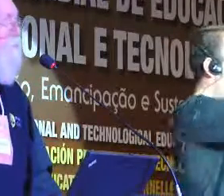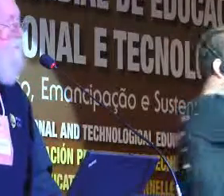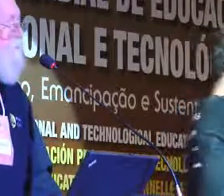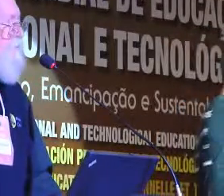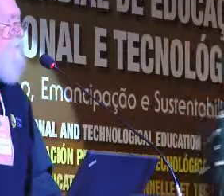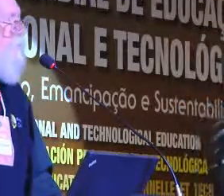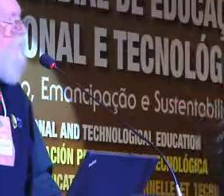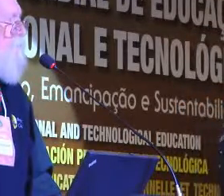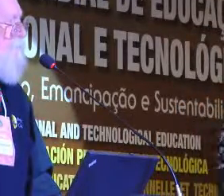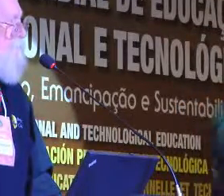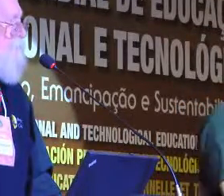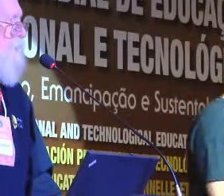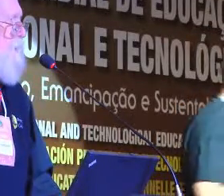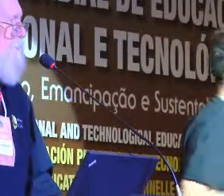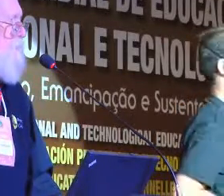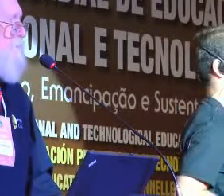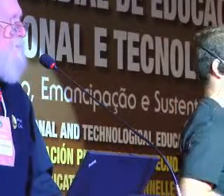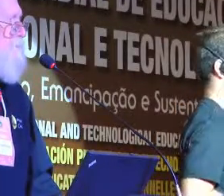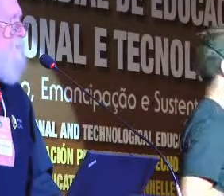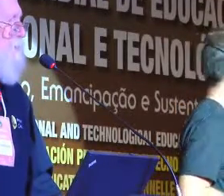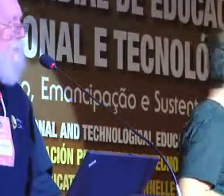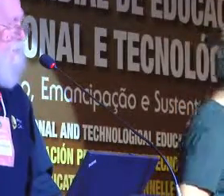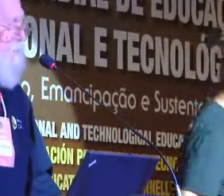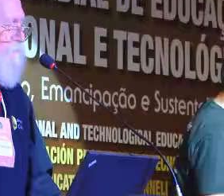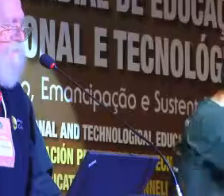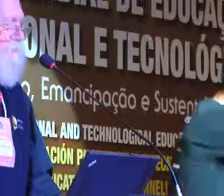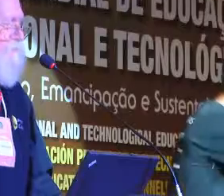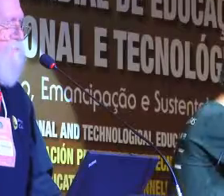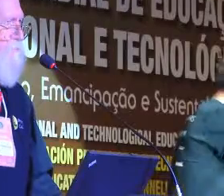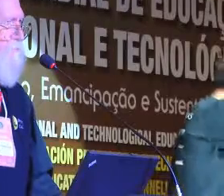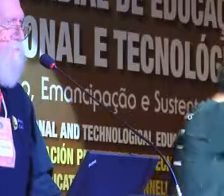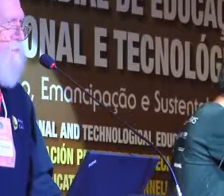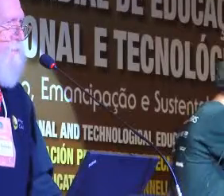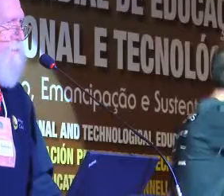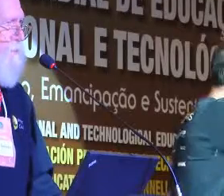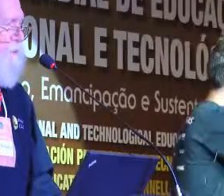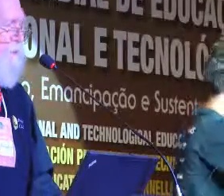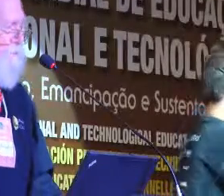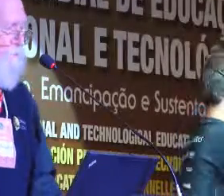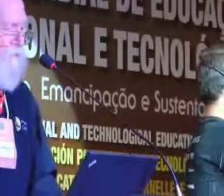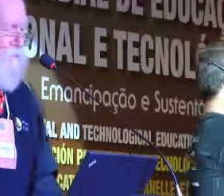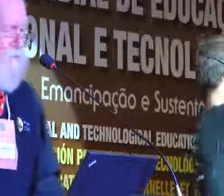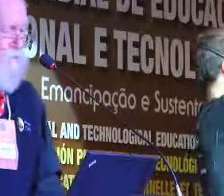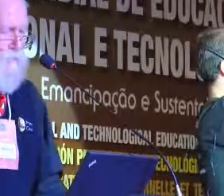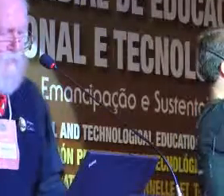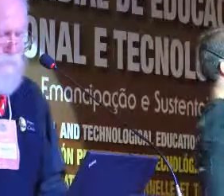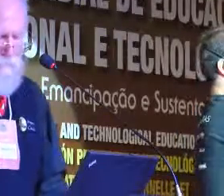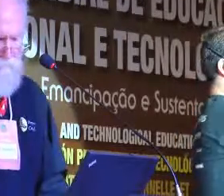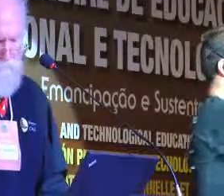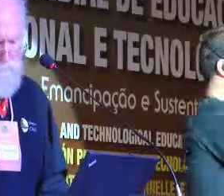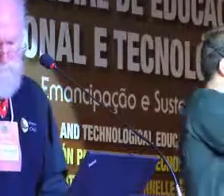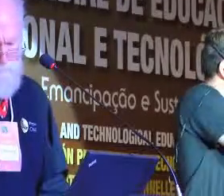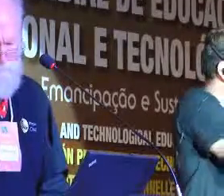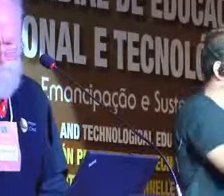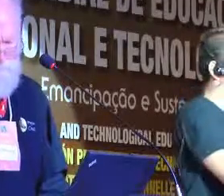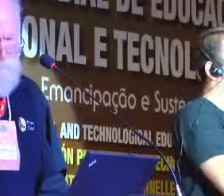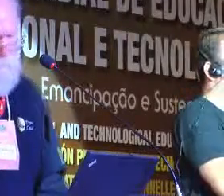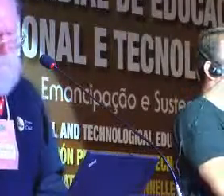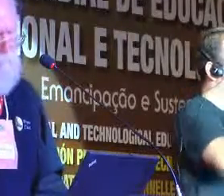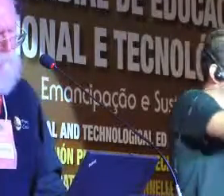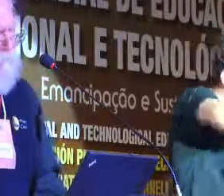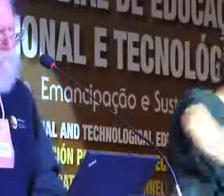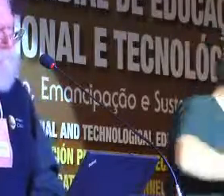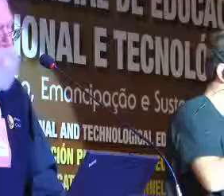There's no licensing worries about this because all of the software is free software.